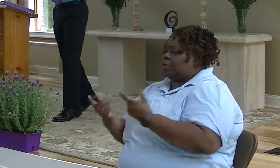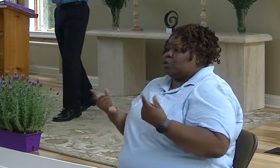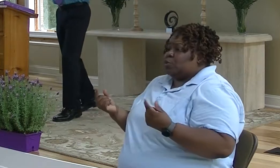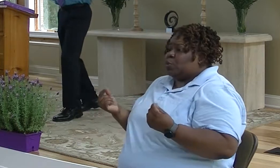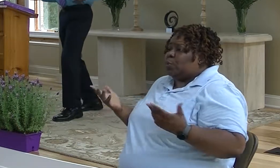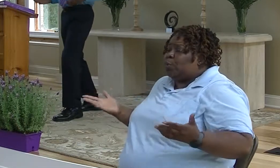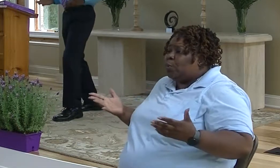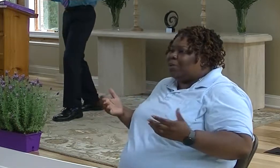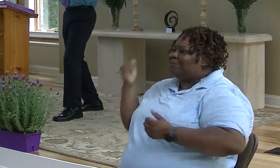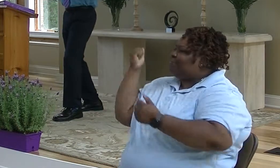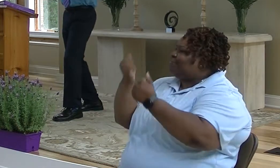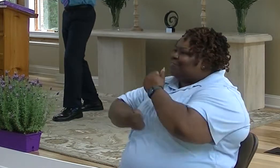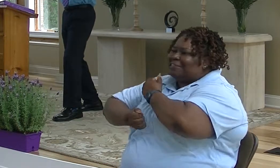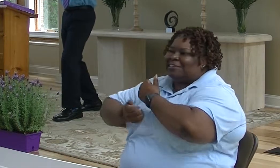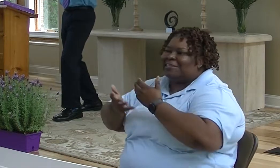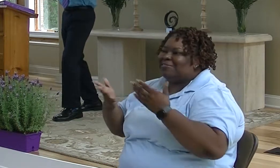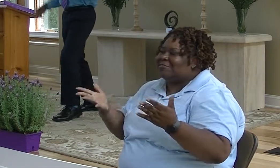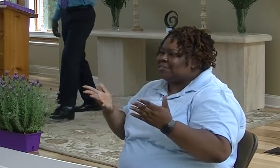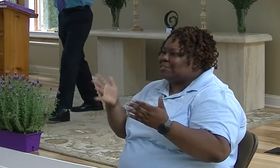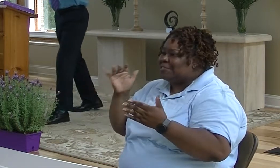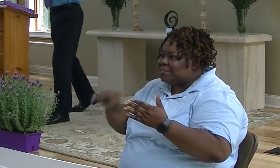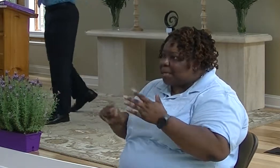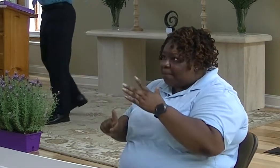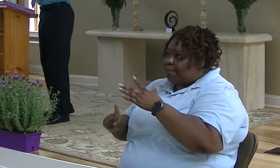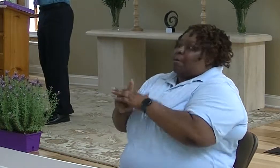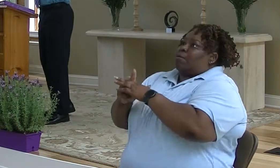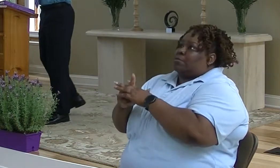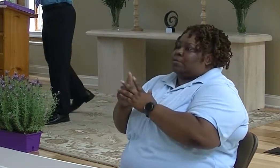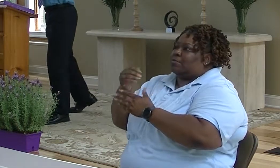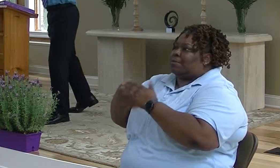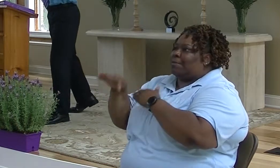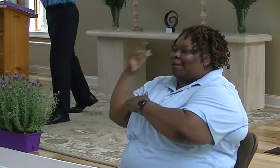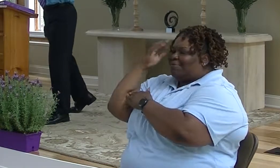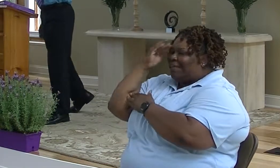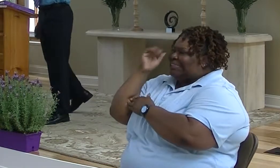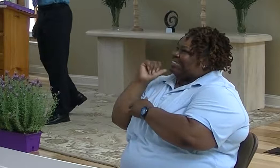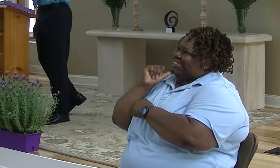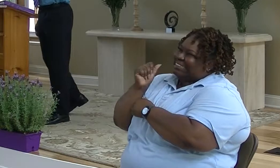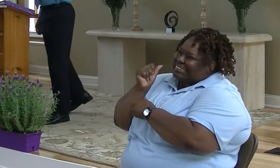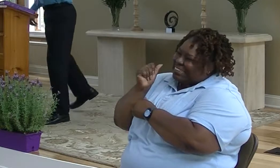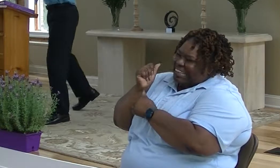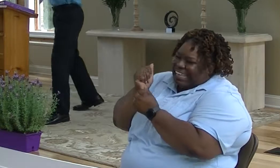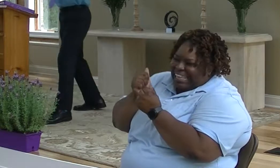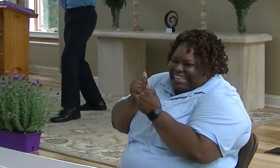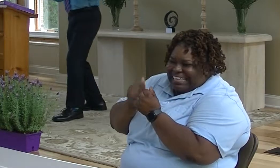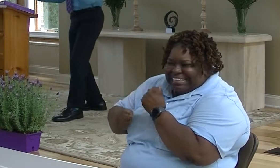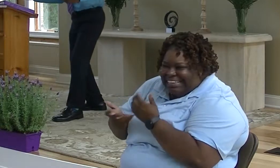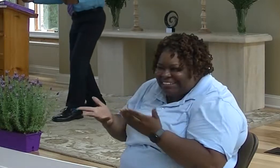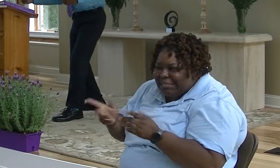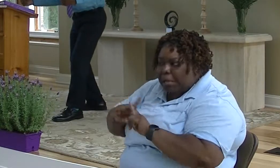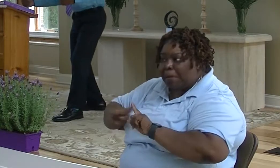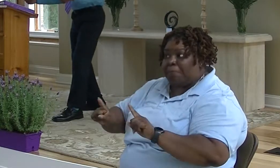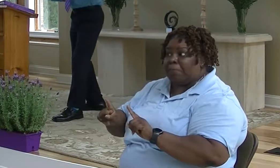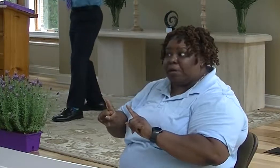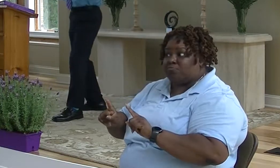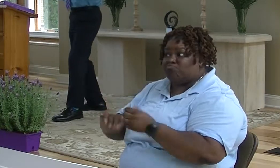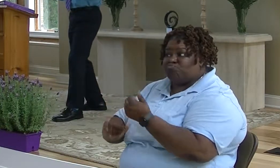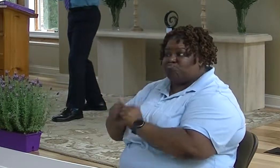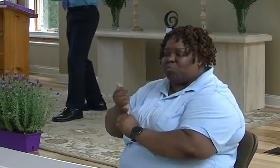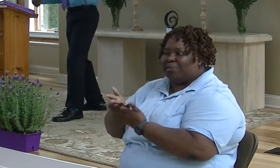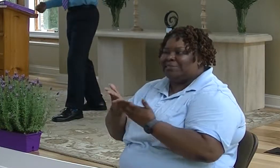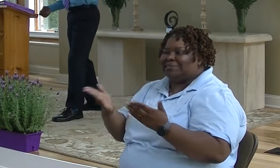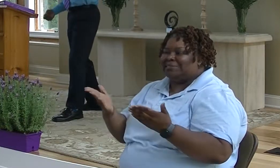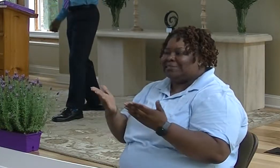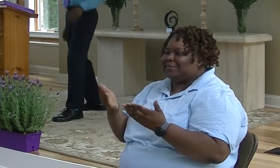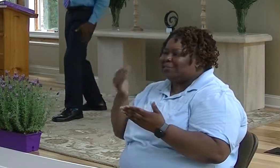do everything that pops. Not everything that pops into your mind. But do everything that,